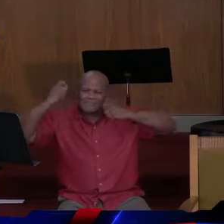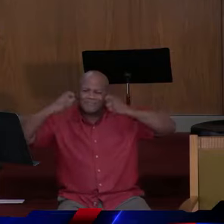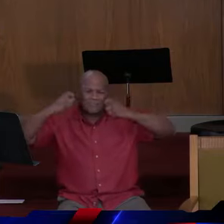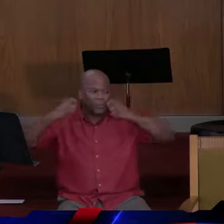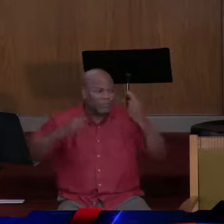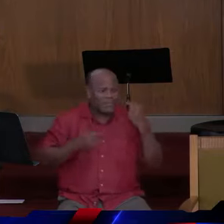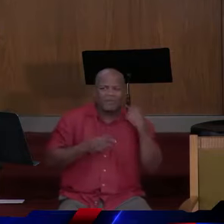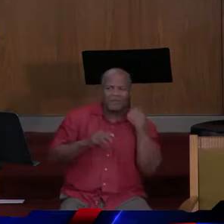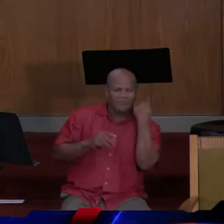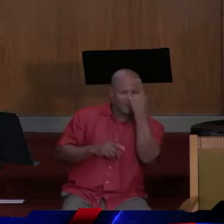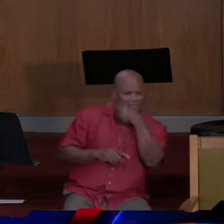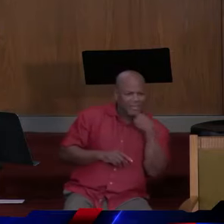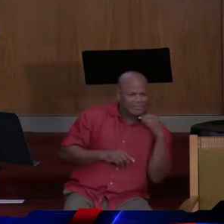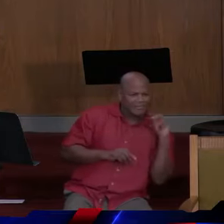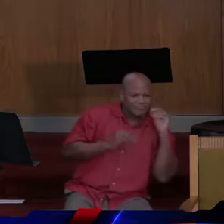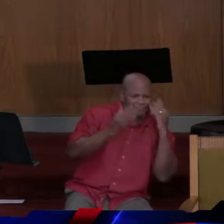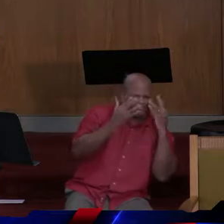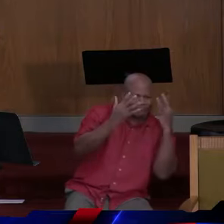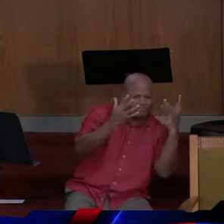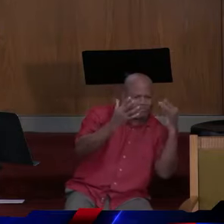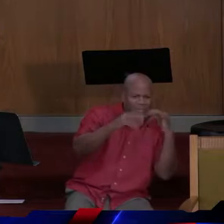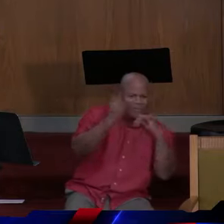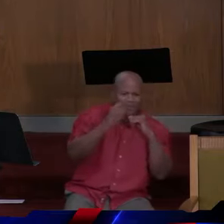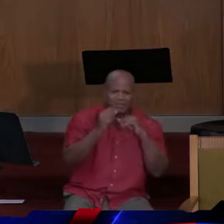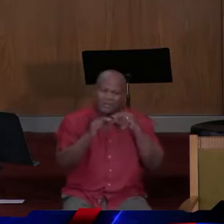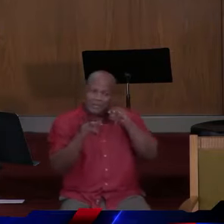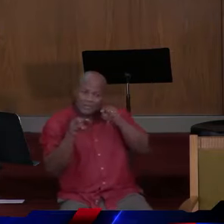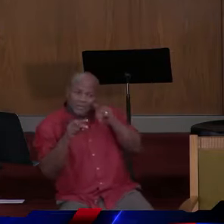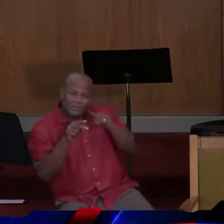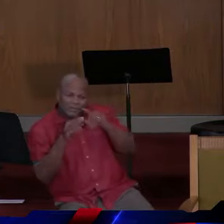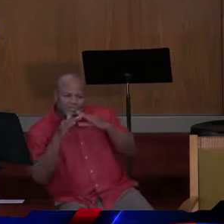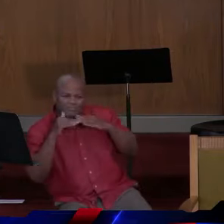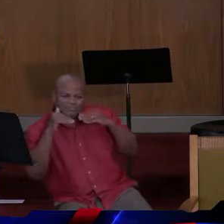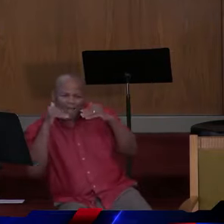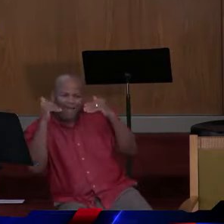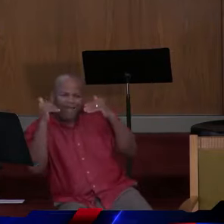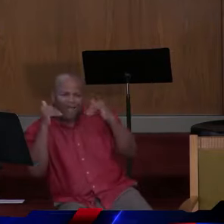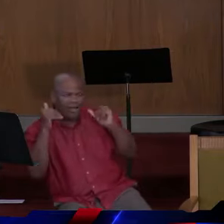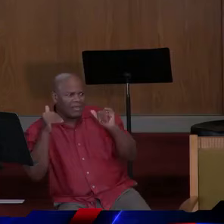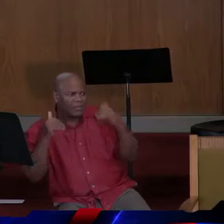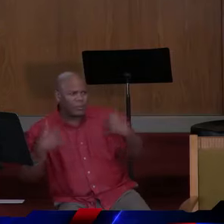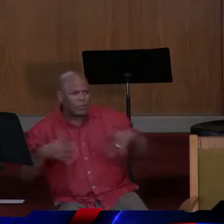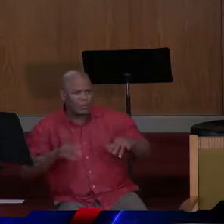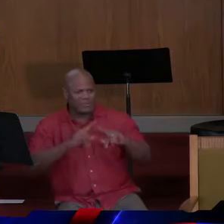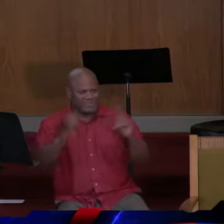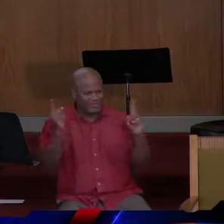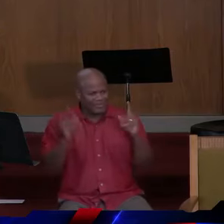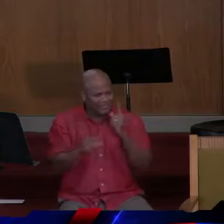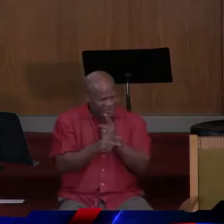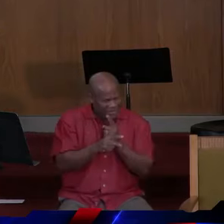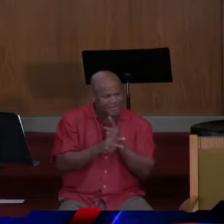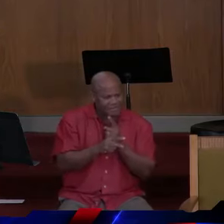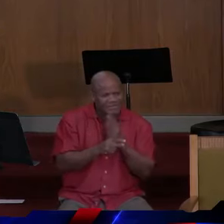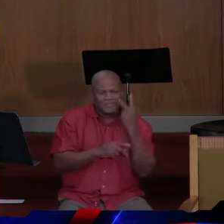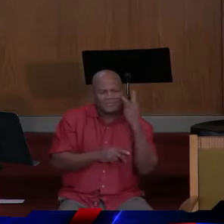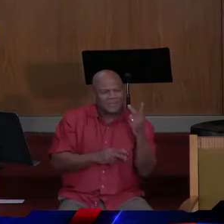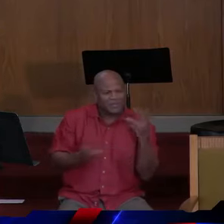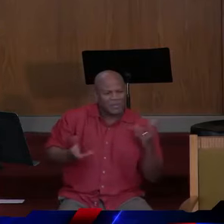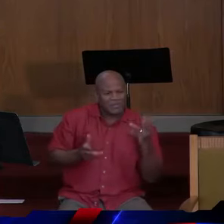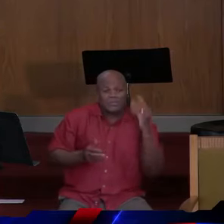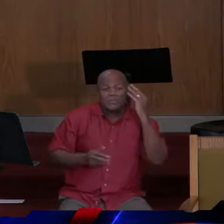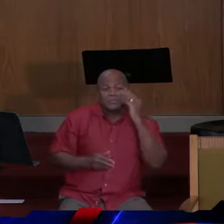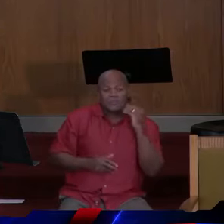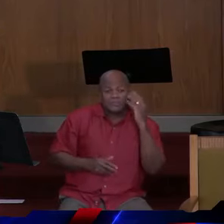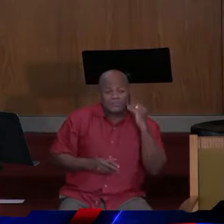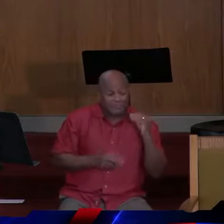somebody. It's another thing for them to smile at you. Can I get a witness? And so what we see here is that it's similar